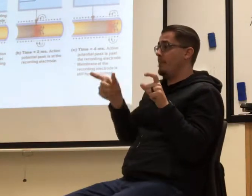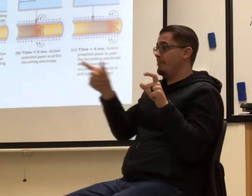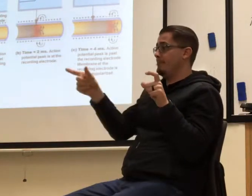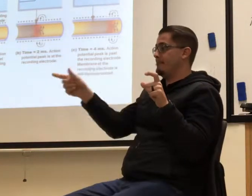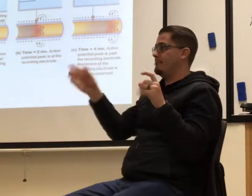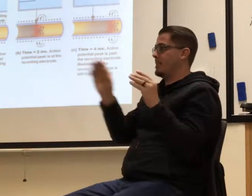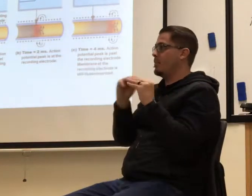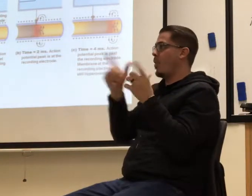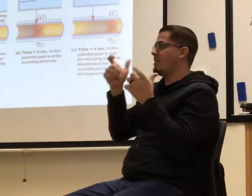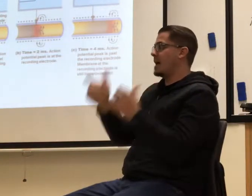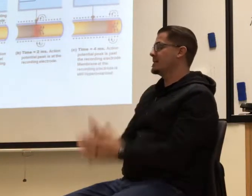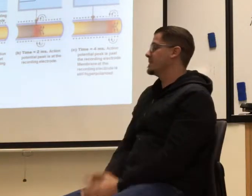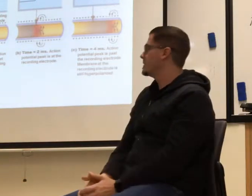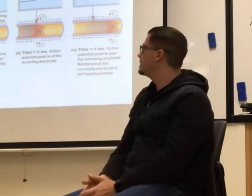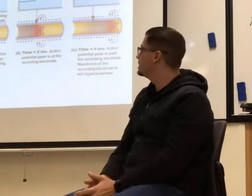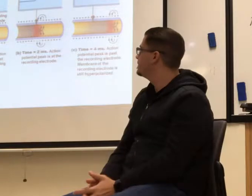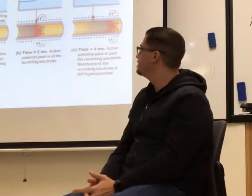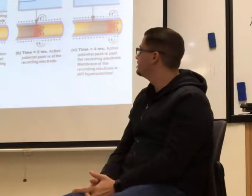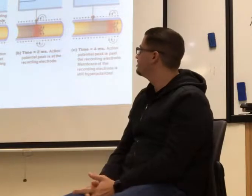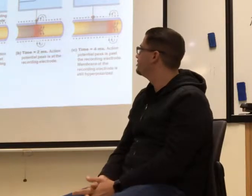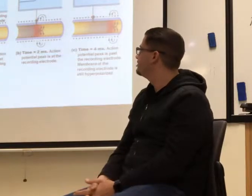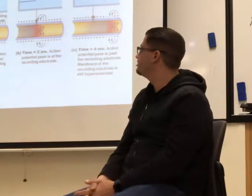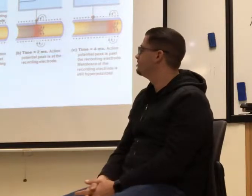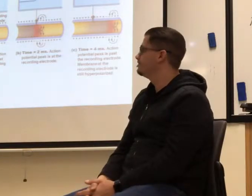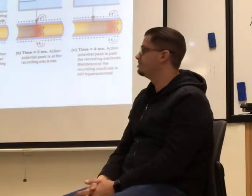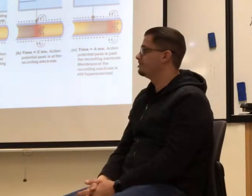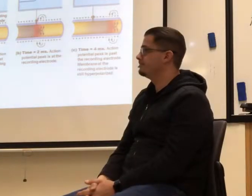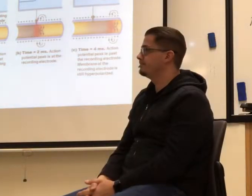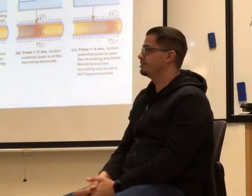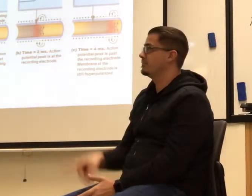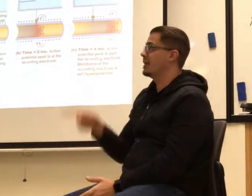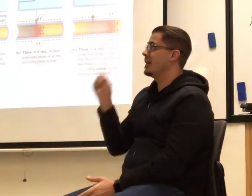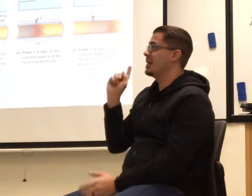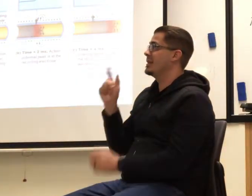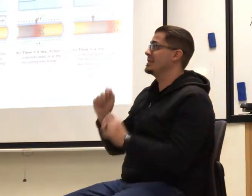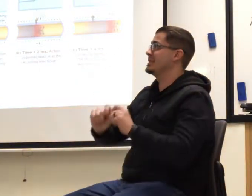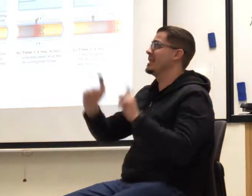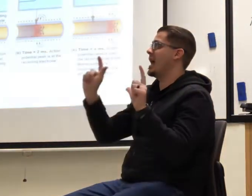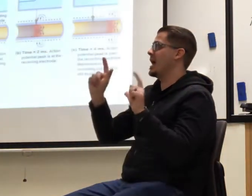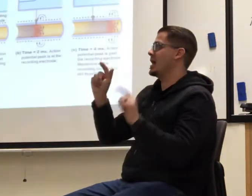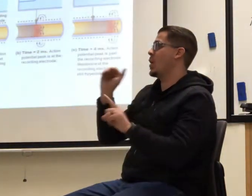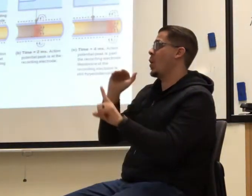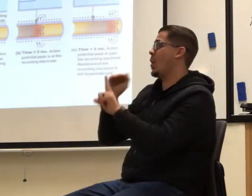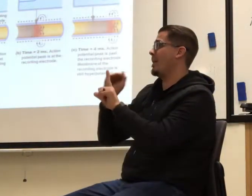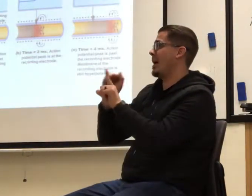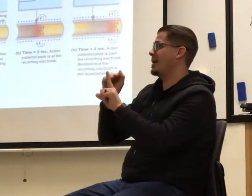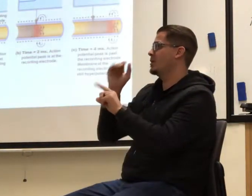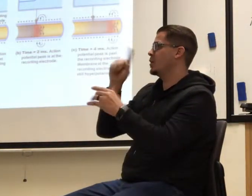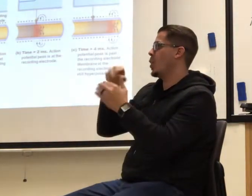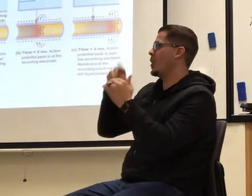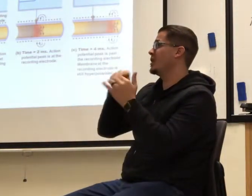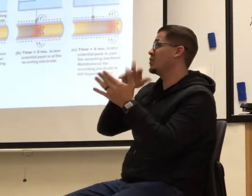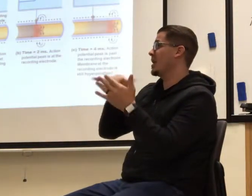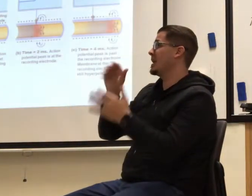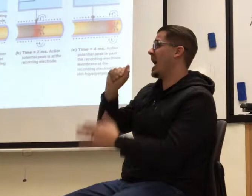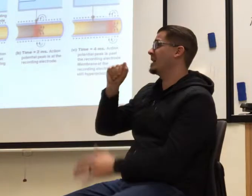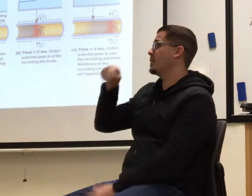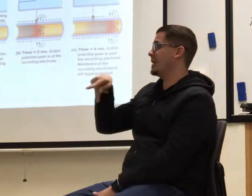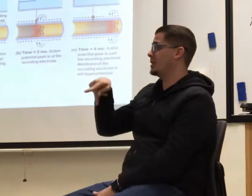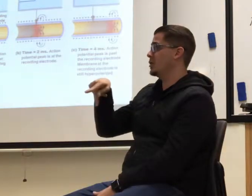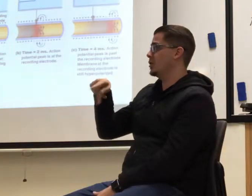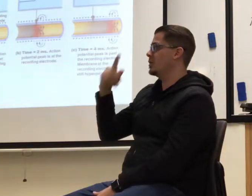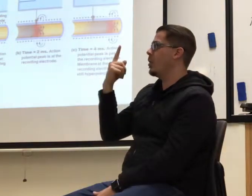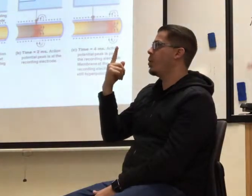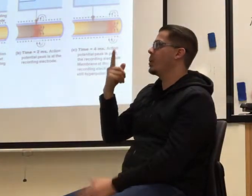Conduction velocity way faster with the myelination. So this slide reminds students that when we study the action potential, we're